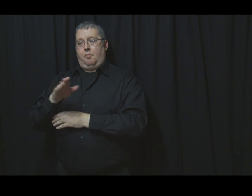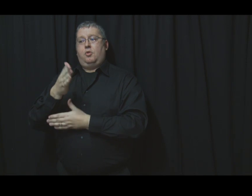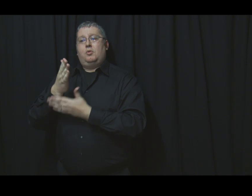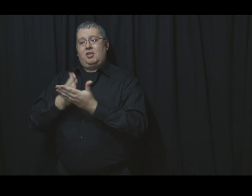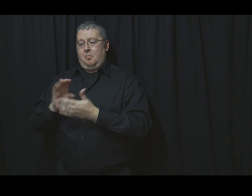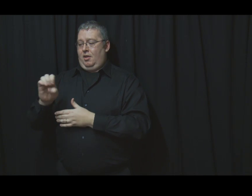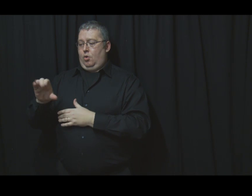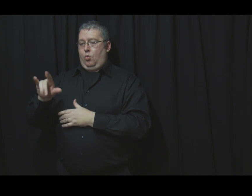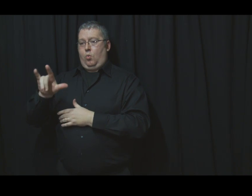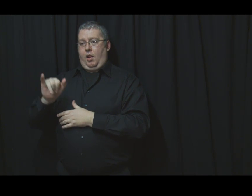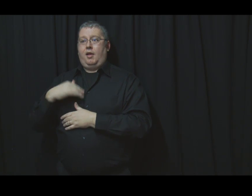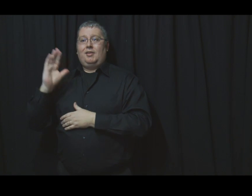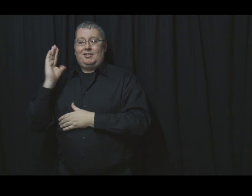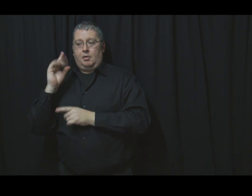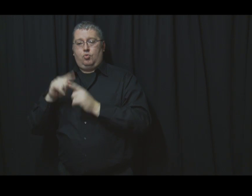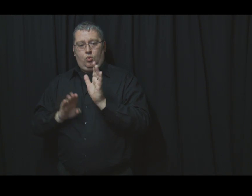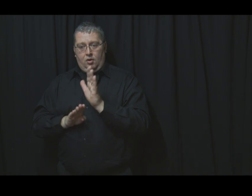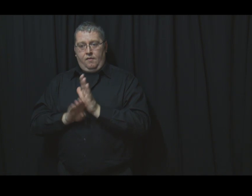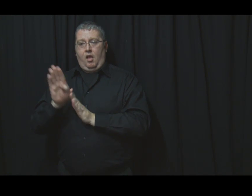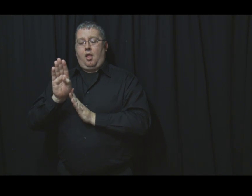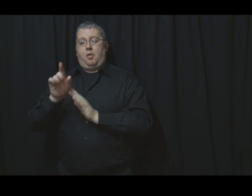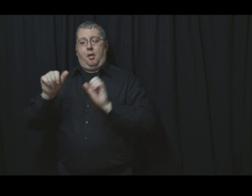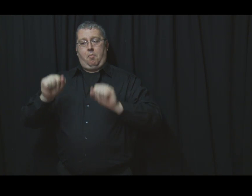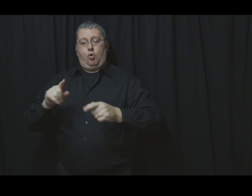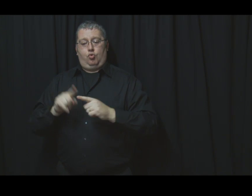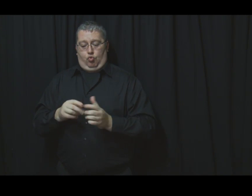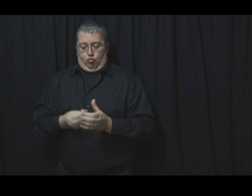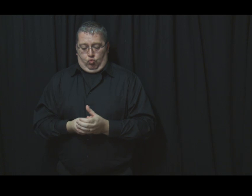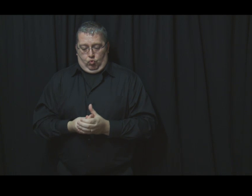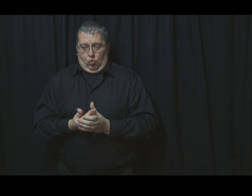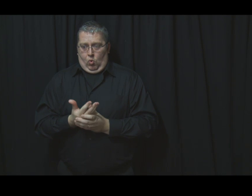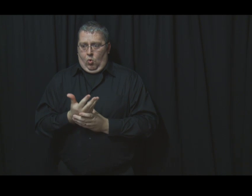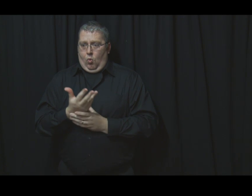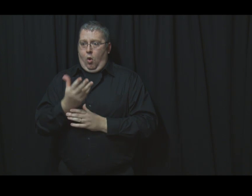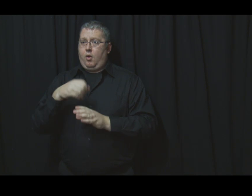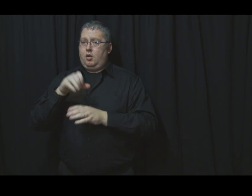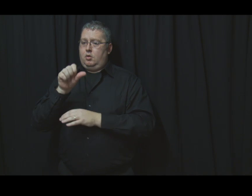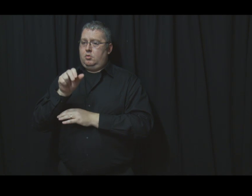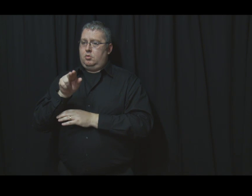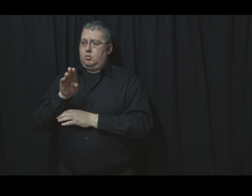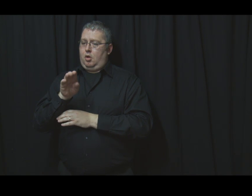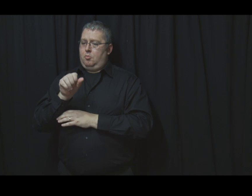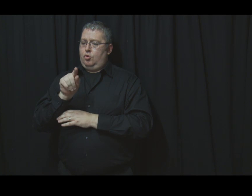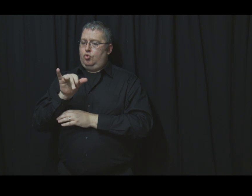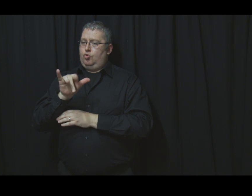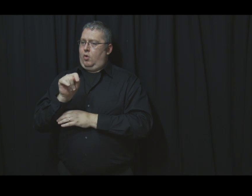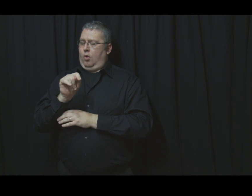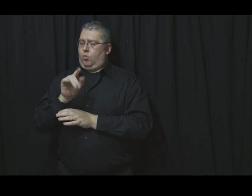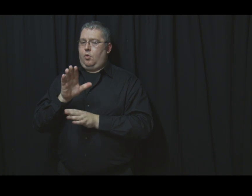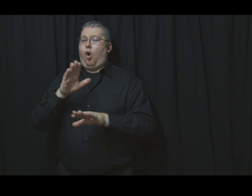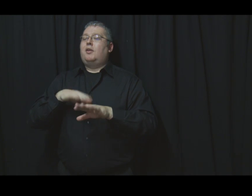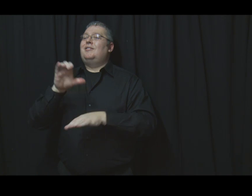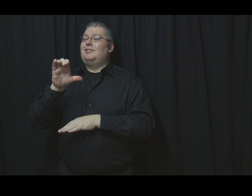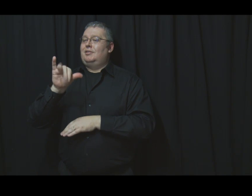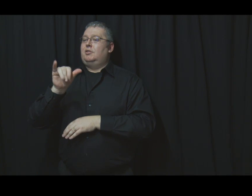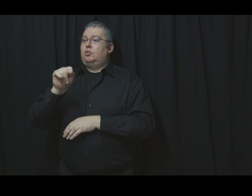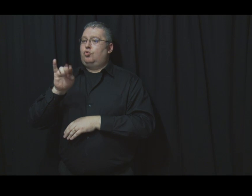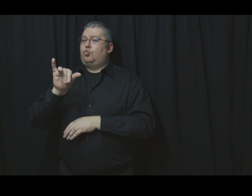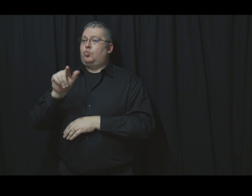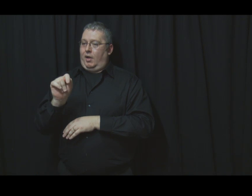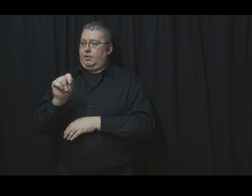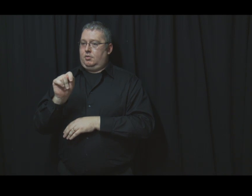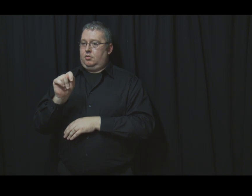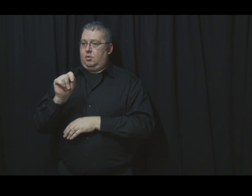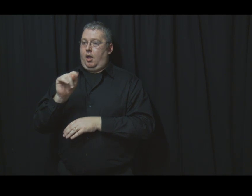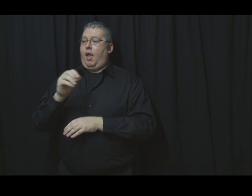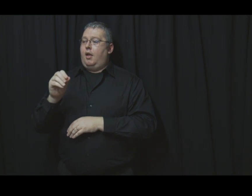that actually seemed to develop the ability to grow on substrate, on citrate in